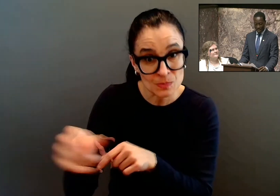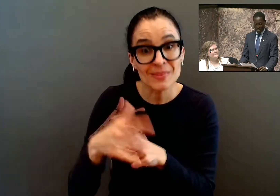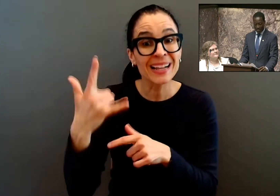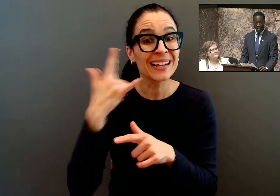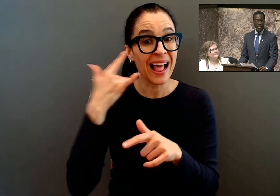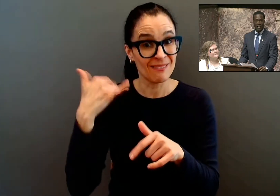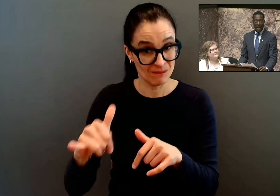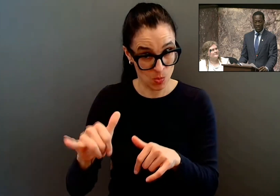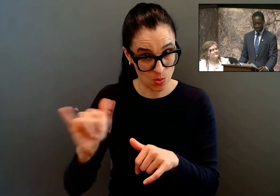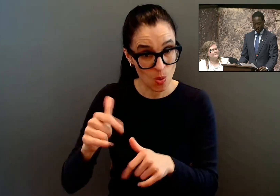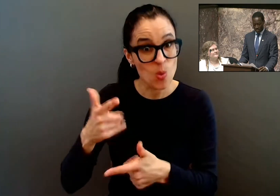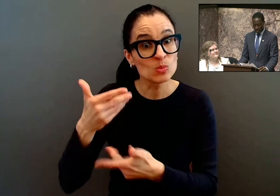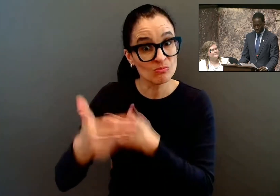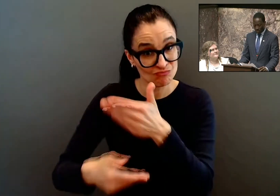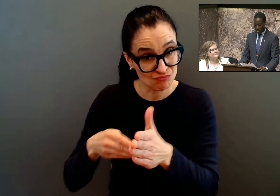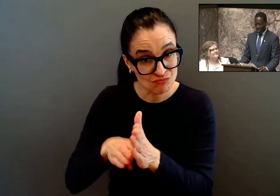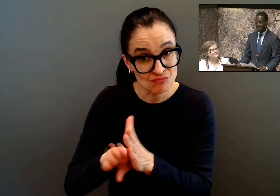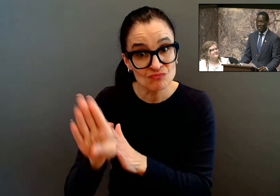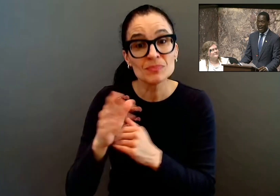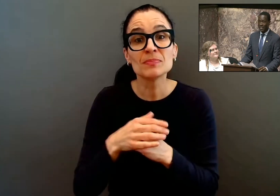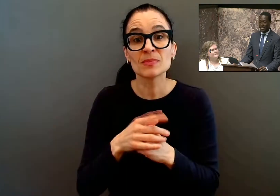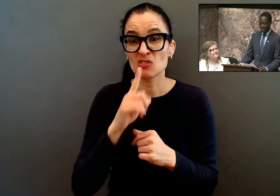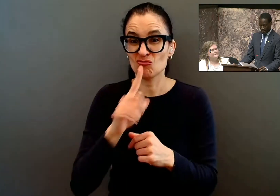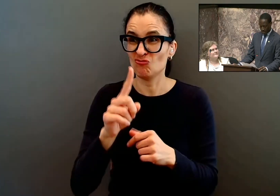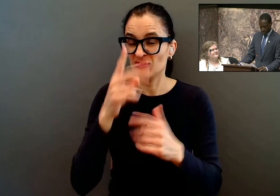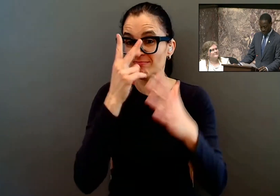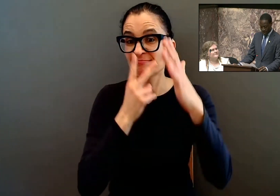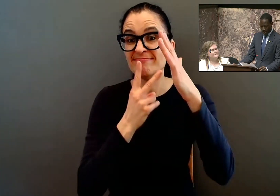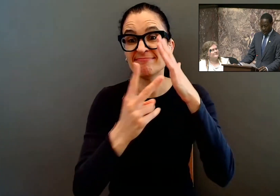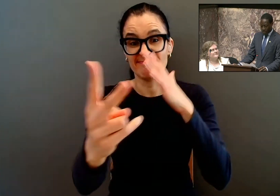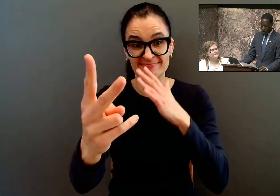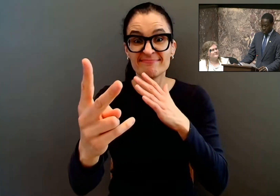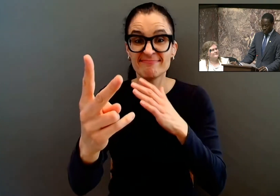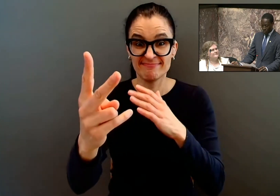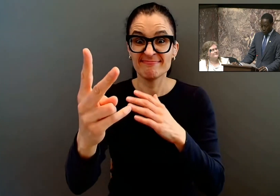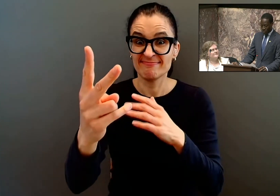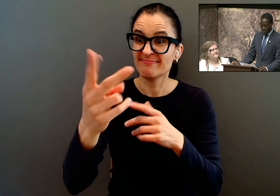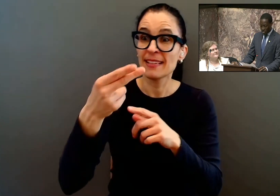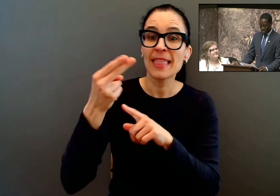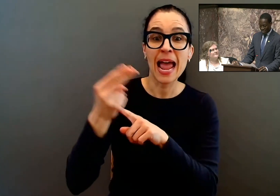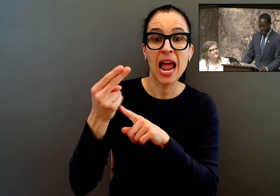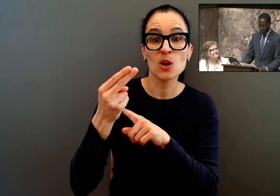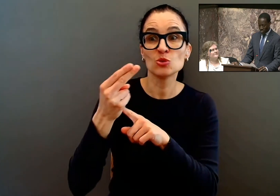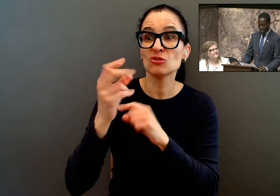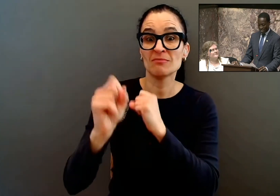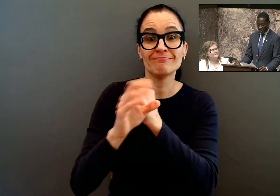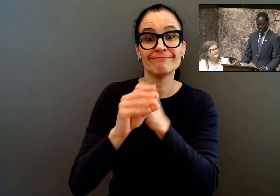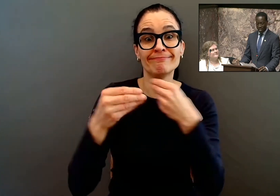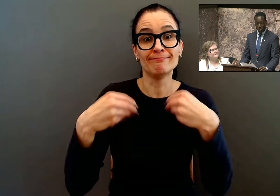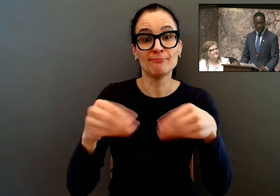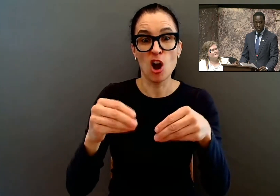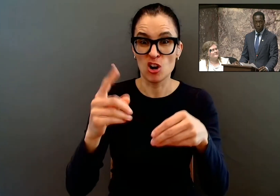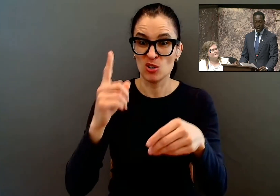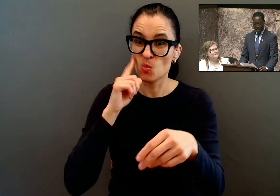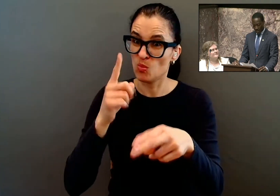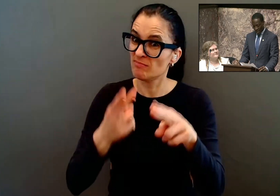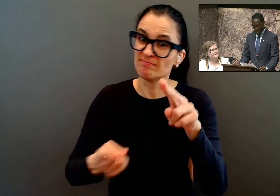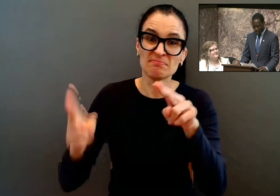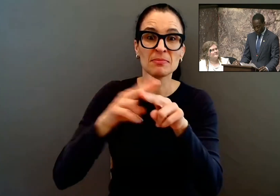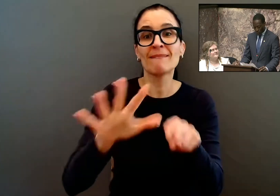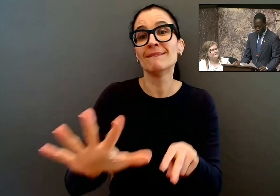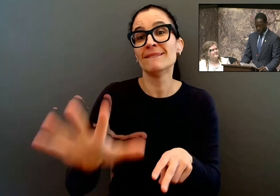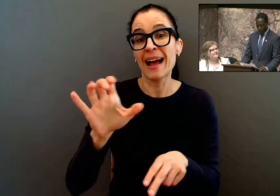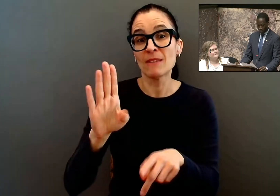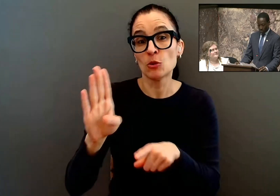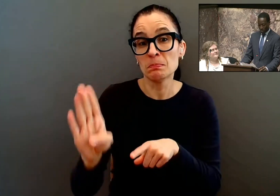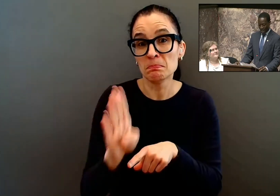what it takes: talent, technology, and tenacity to lead. Hydrogen is more than just energy, it's a jobs plan, it's